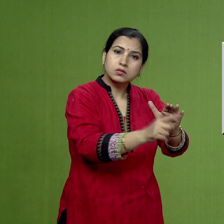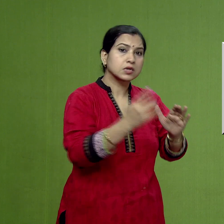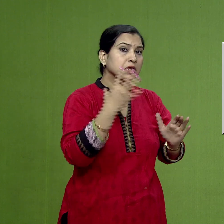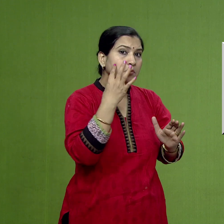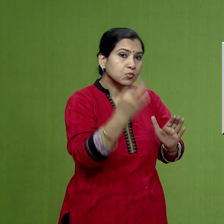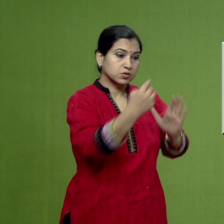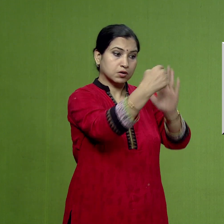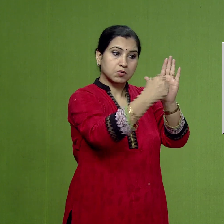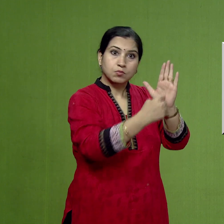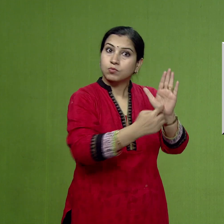characteristics.